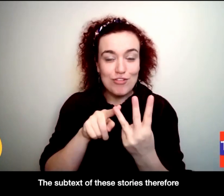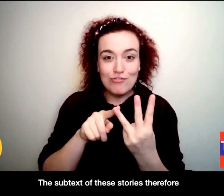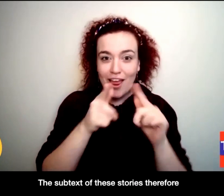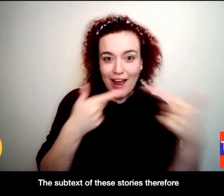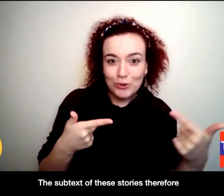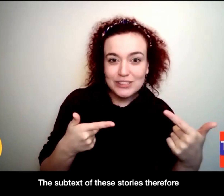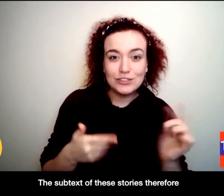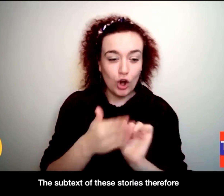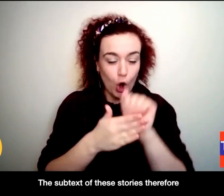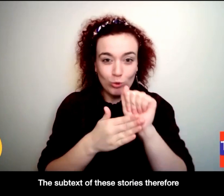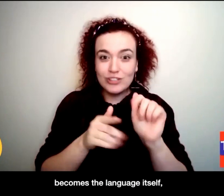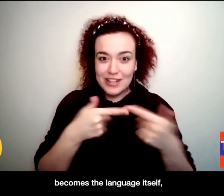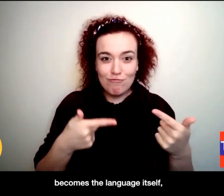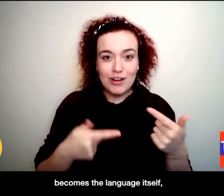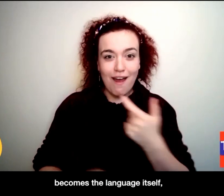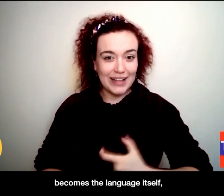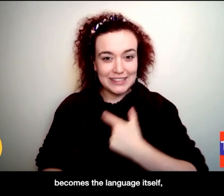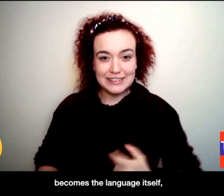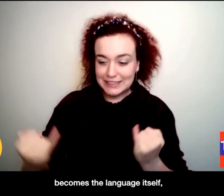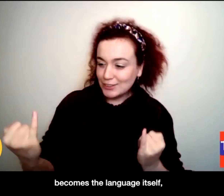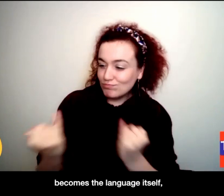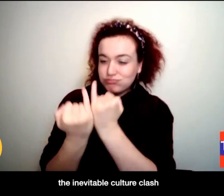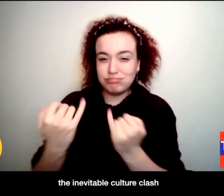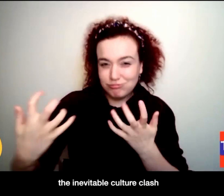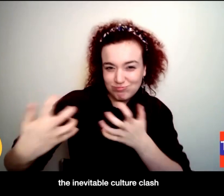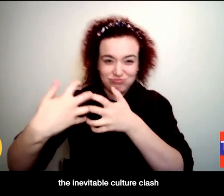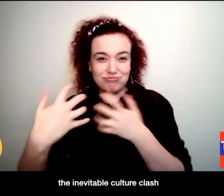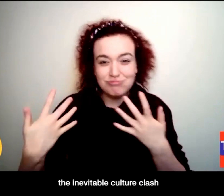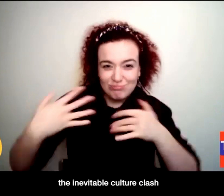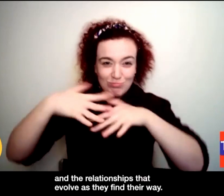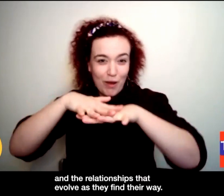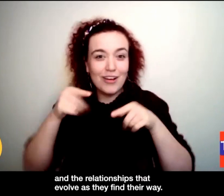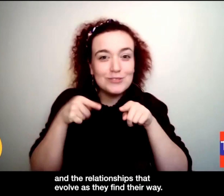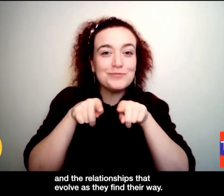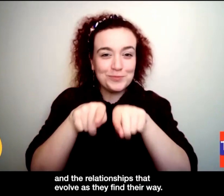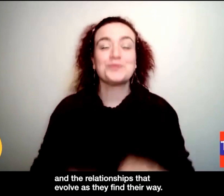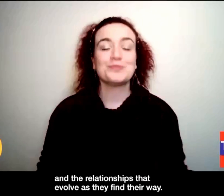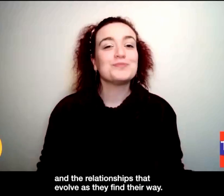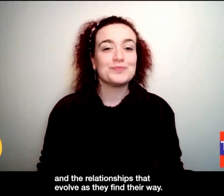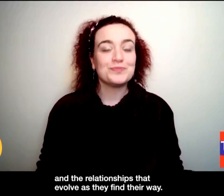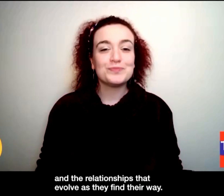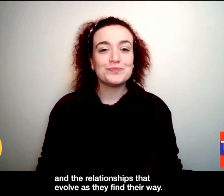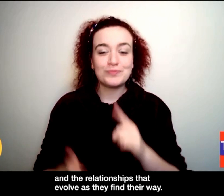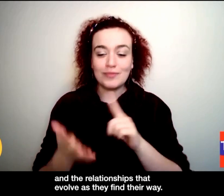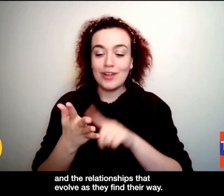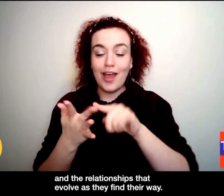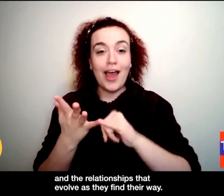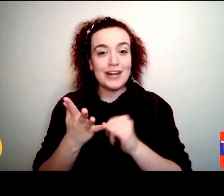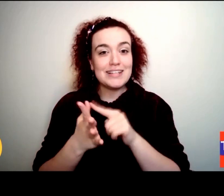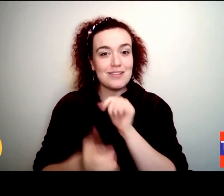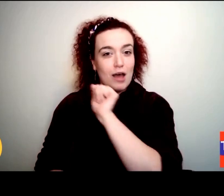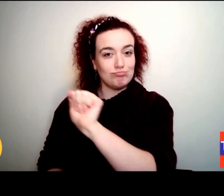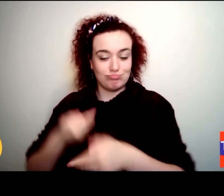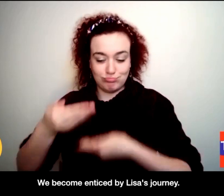The subtext of these stories, therefore, becomes the language itself, the inevitable culture clash and the relationships that evolve as they find their